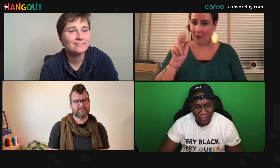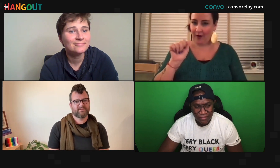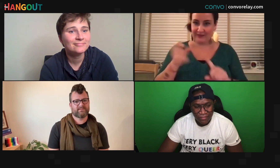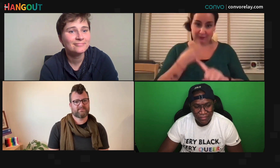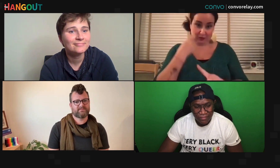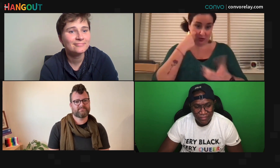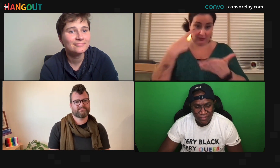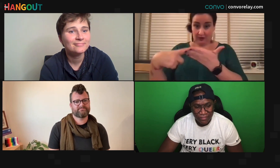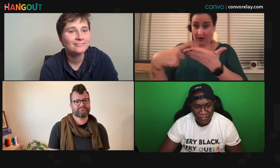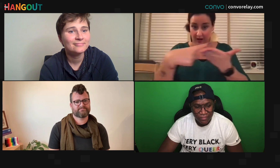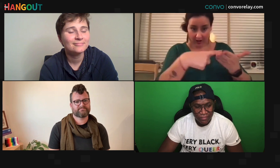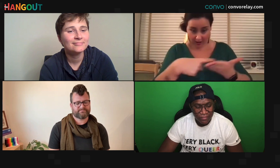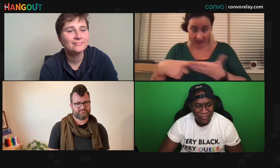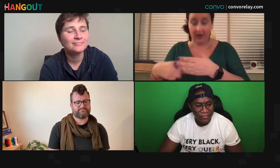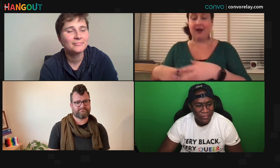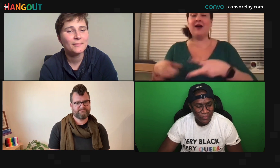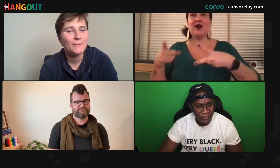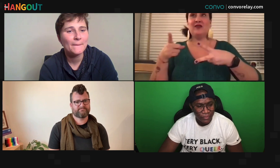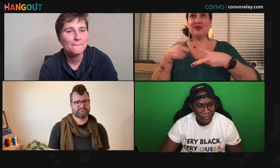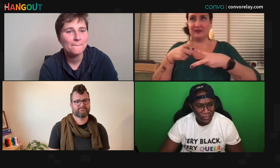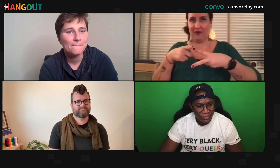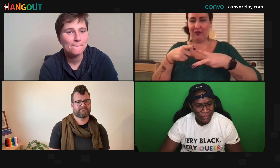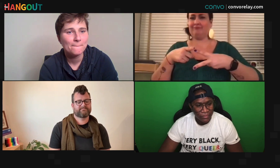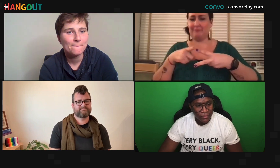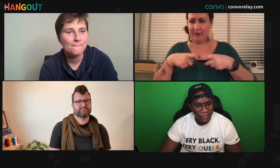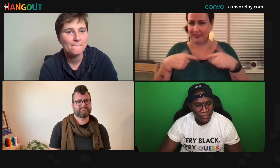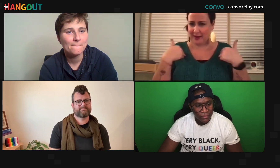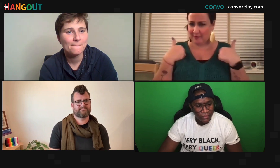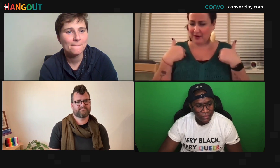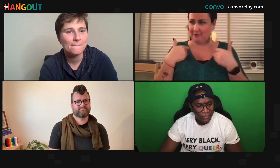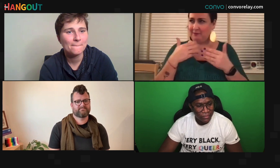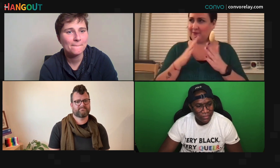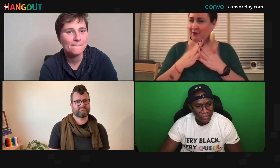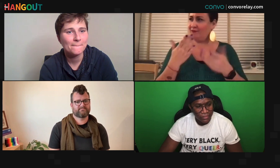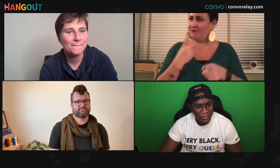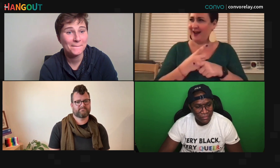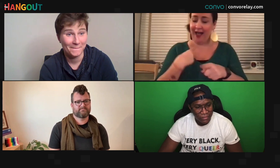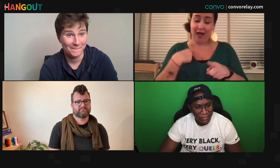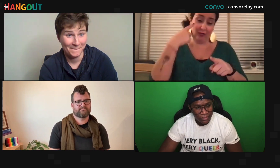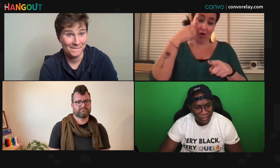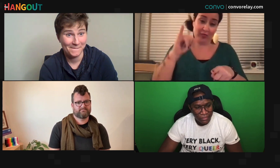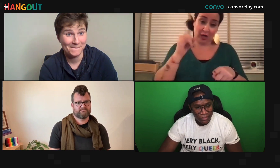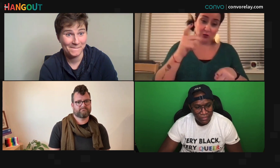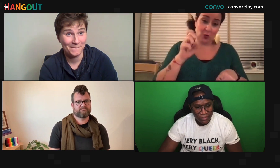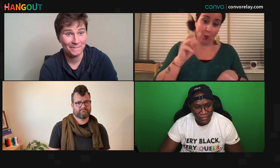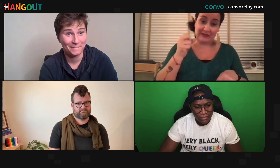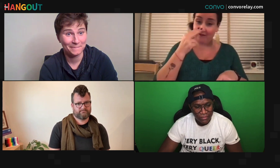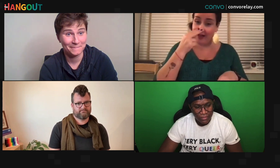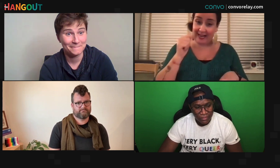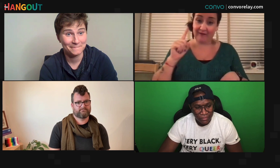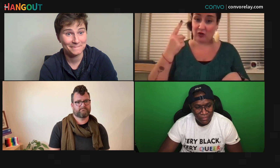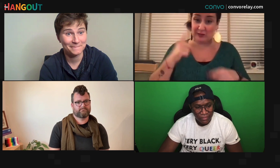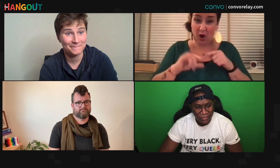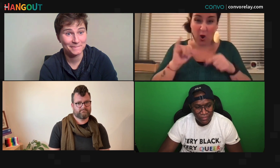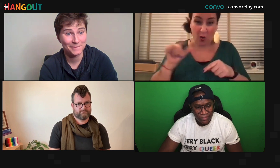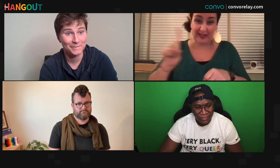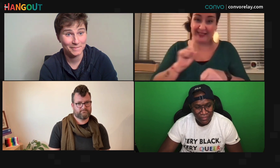this is Melissa signing. The biggest takeaway that I've gotten from our recent discussion is the animal